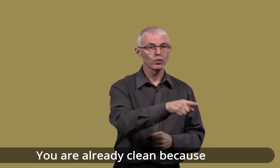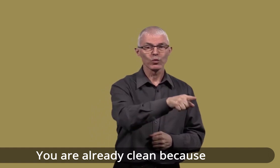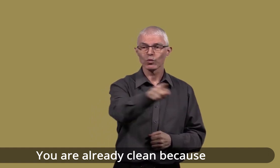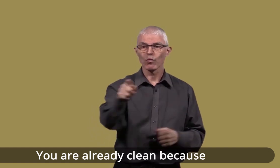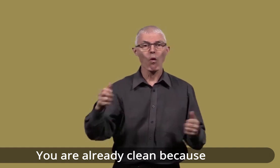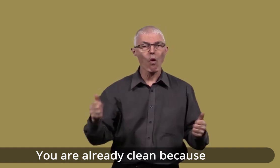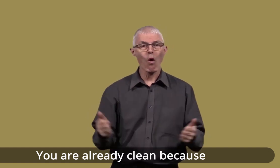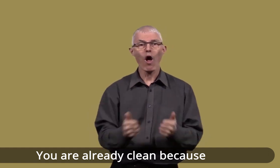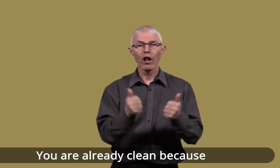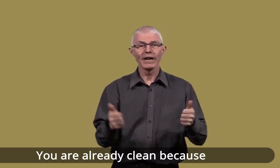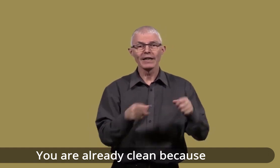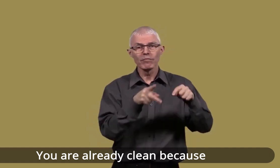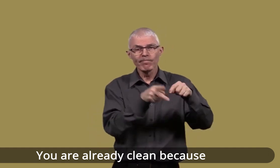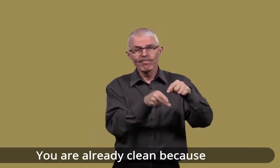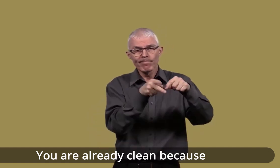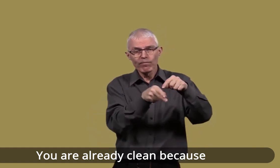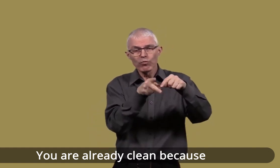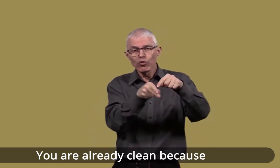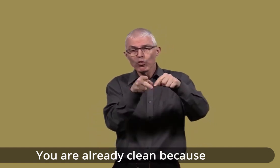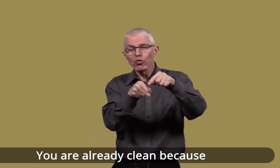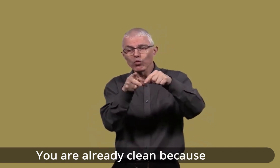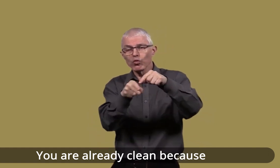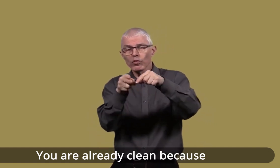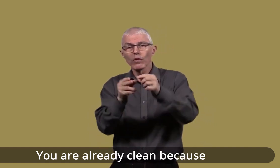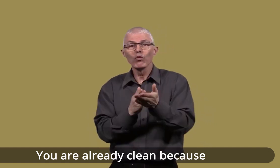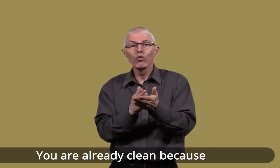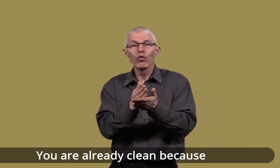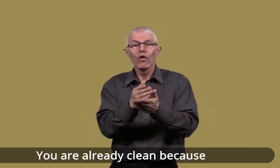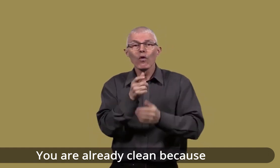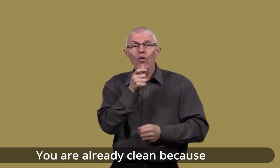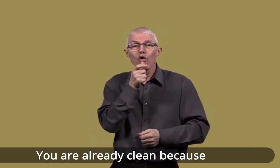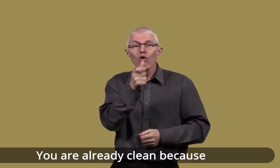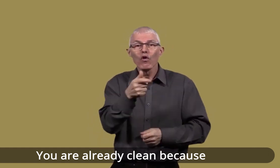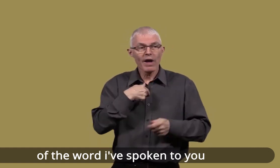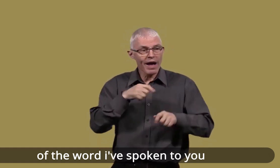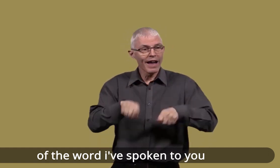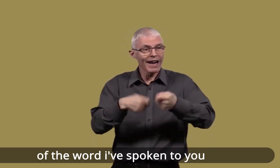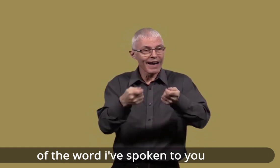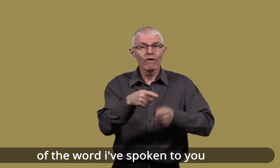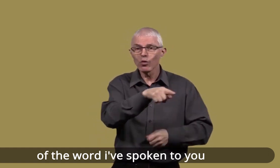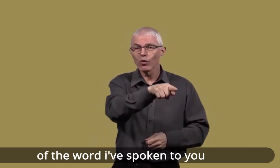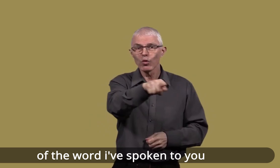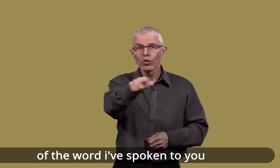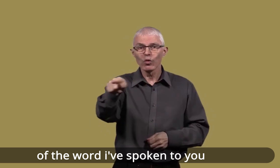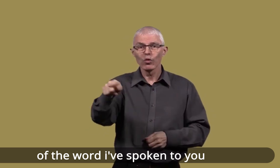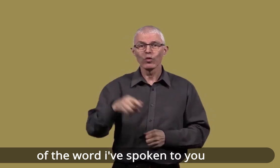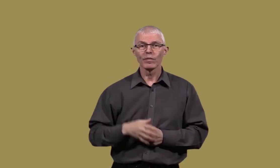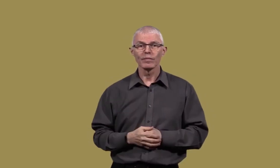You are already clean because of the word I have spoken to you.